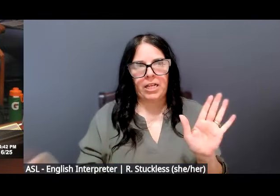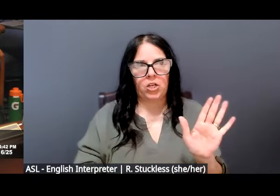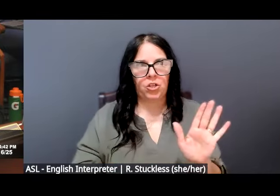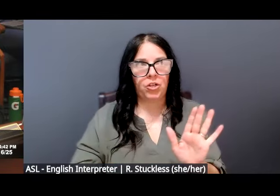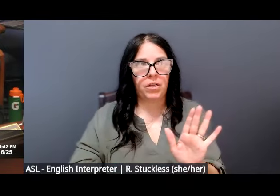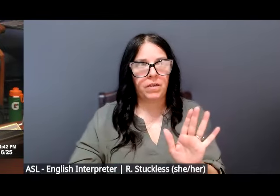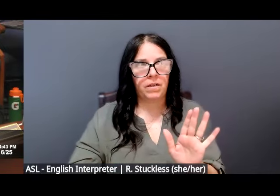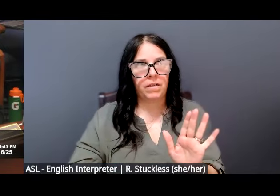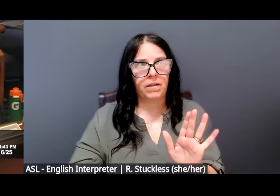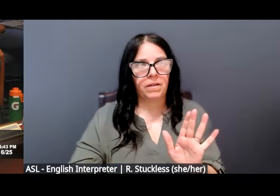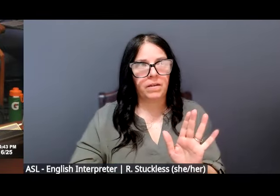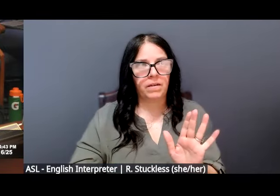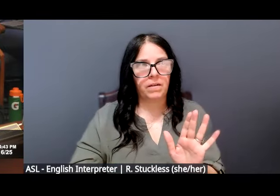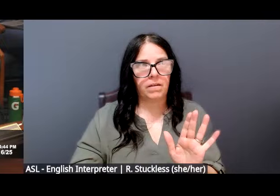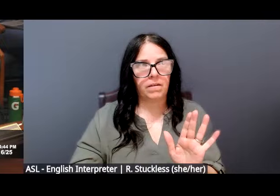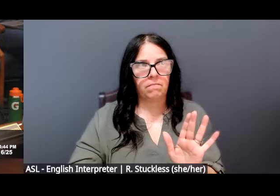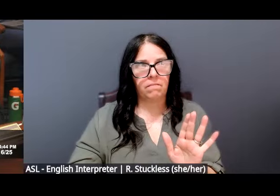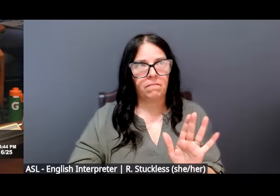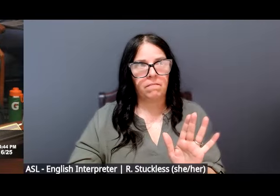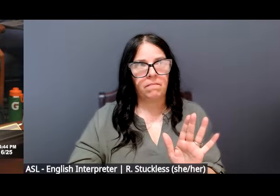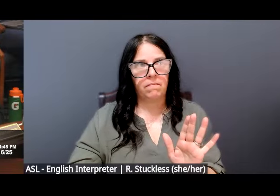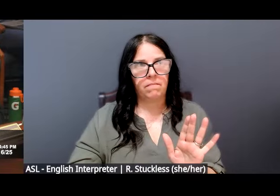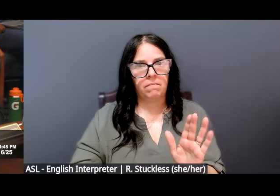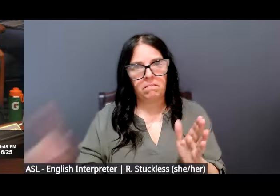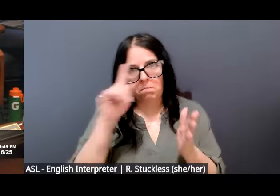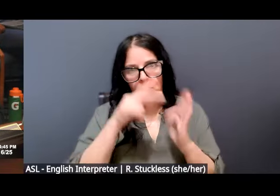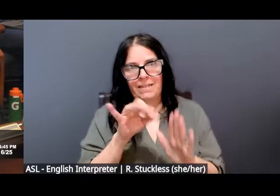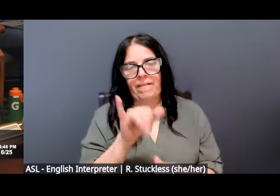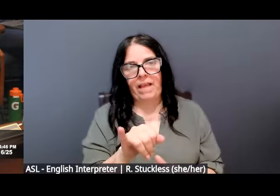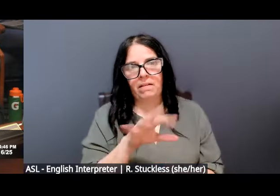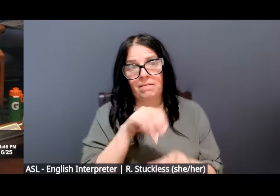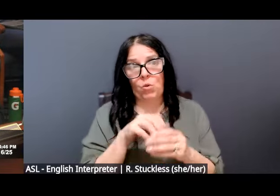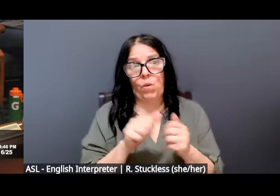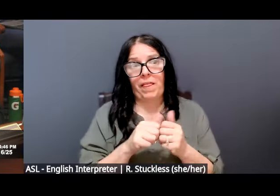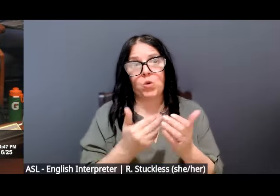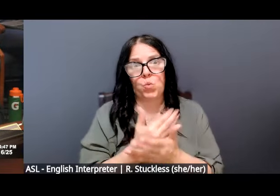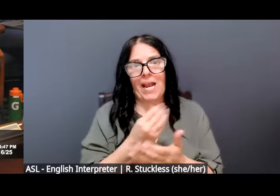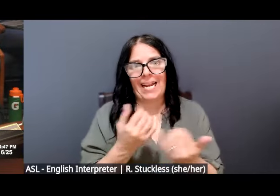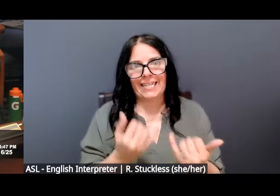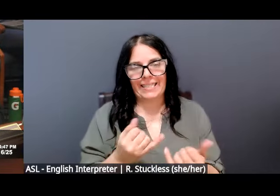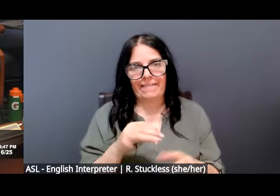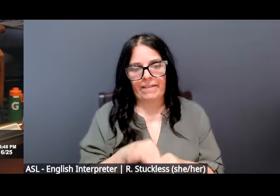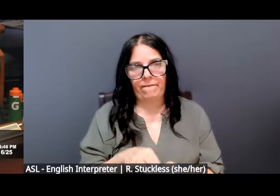what this is doing with regard to both new and existing voters.